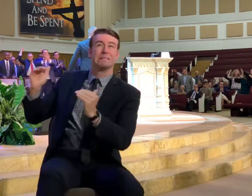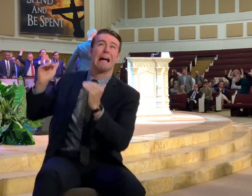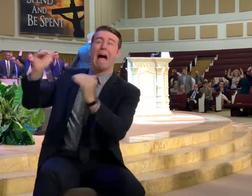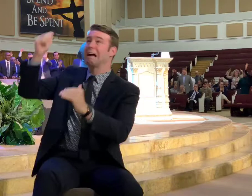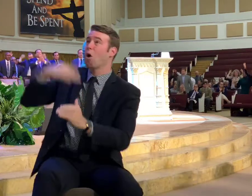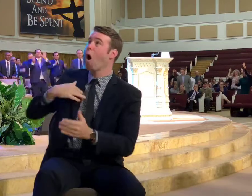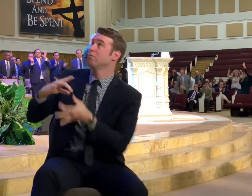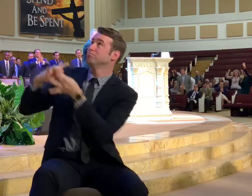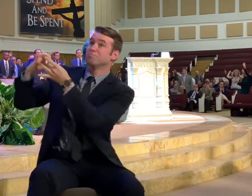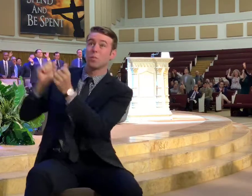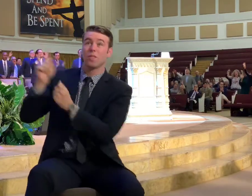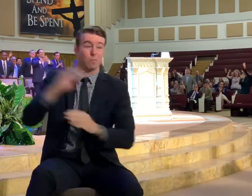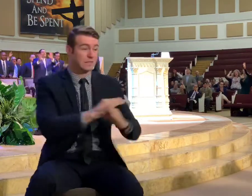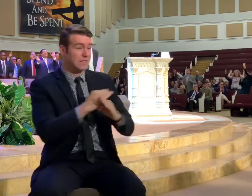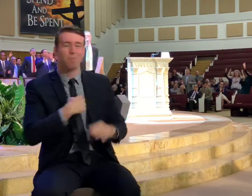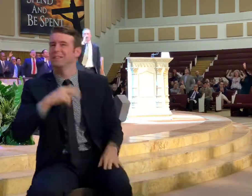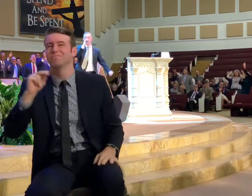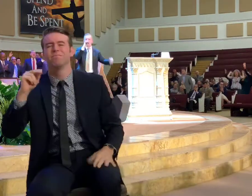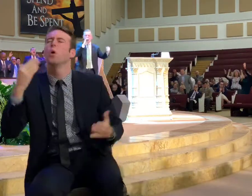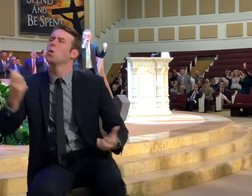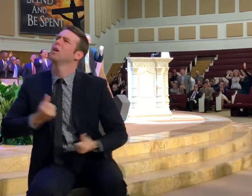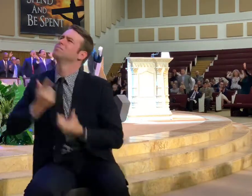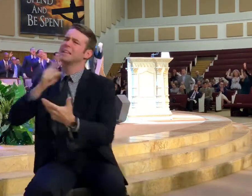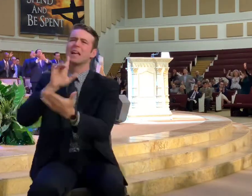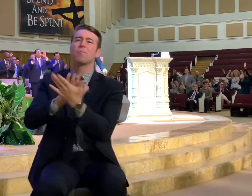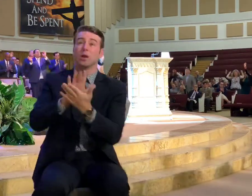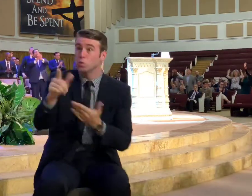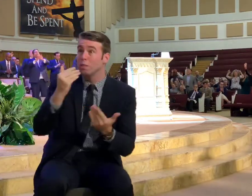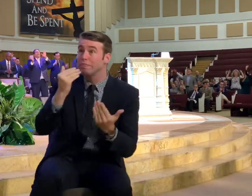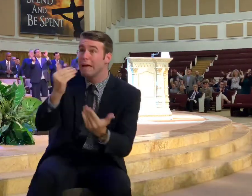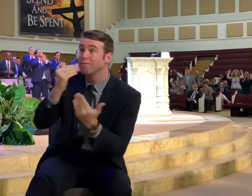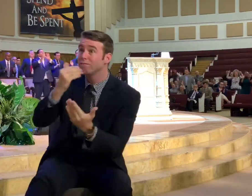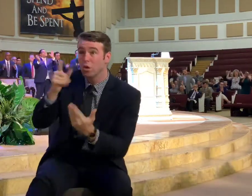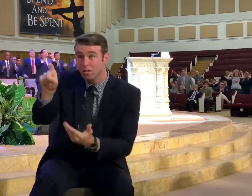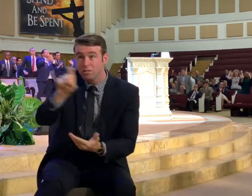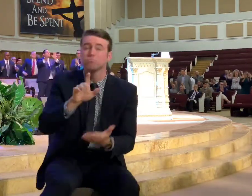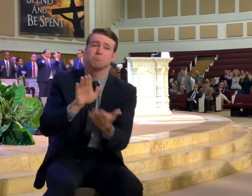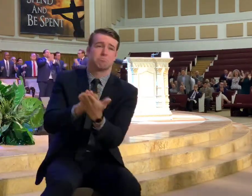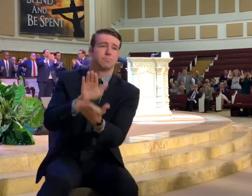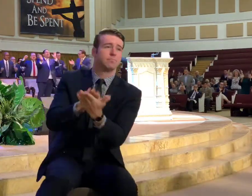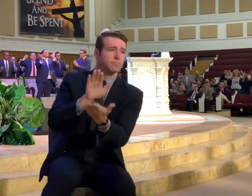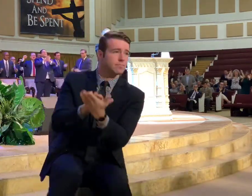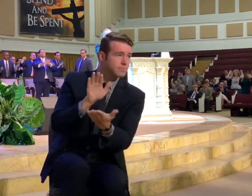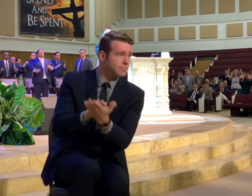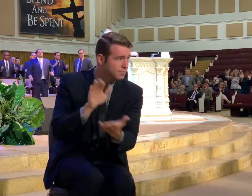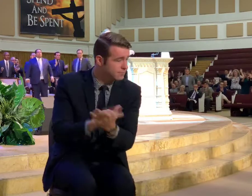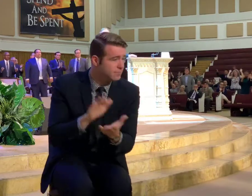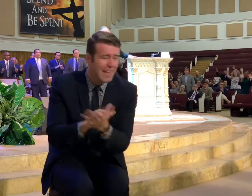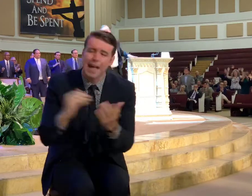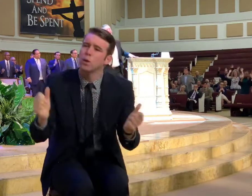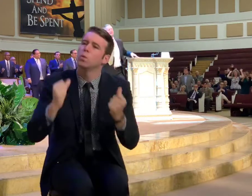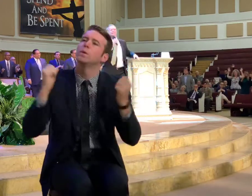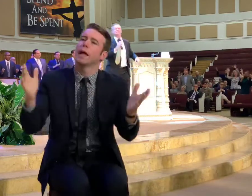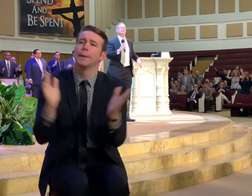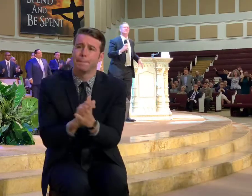somebody shout and give Him praise if you're thankful for that power.